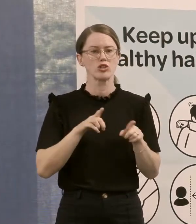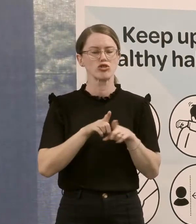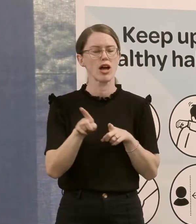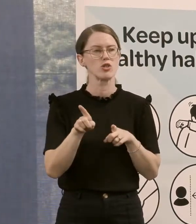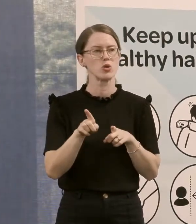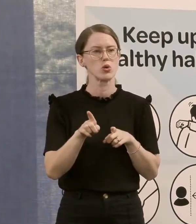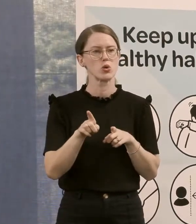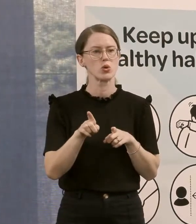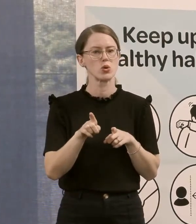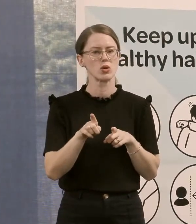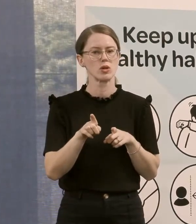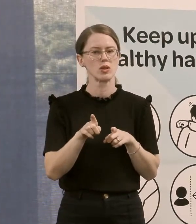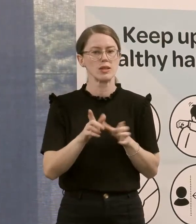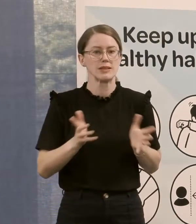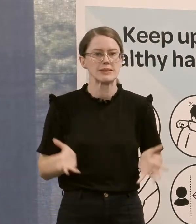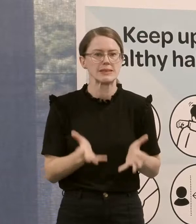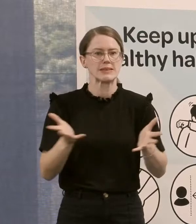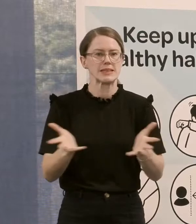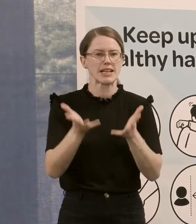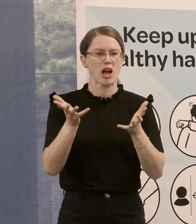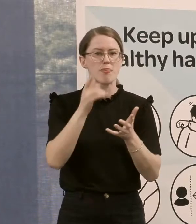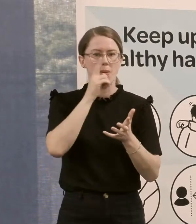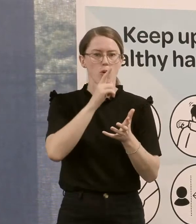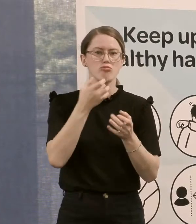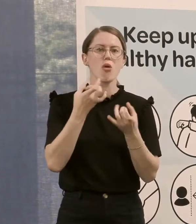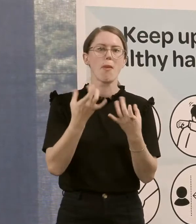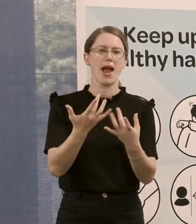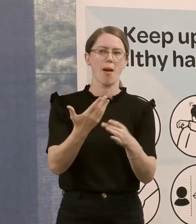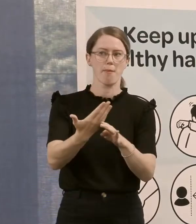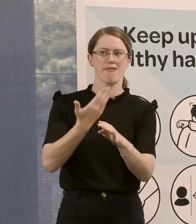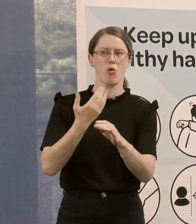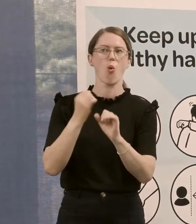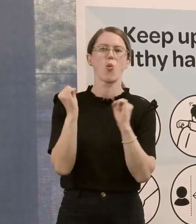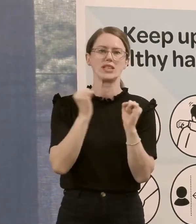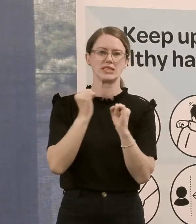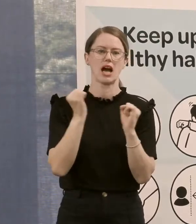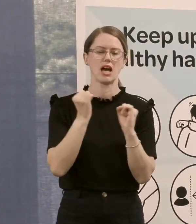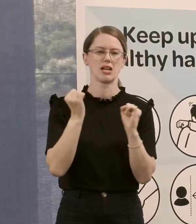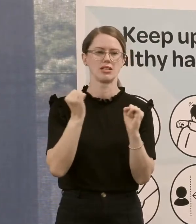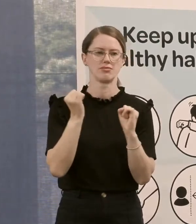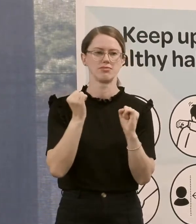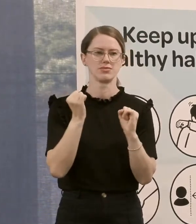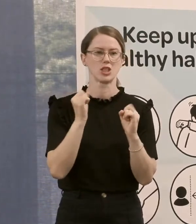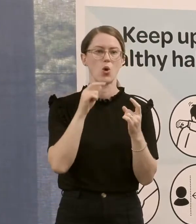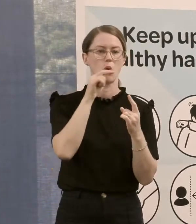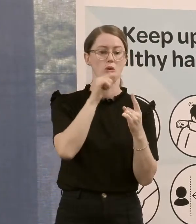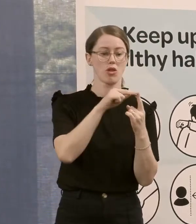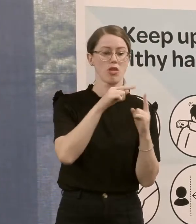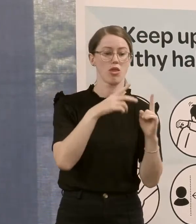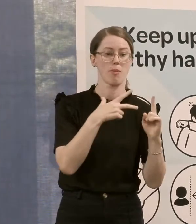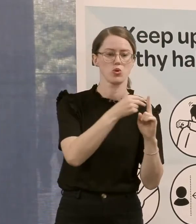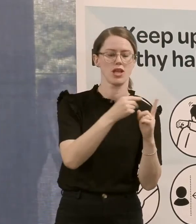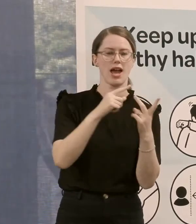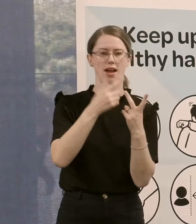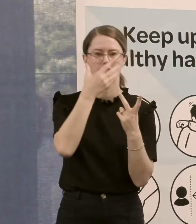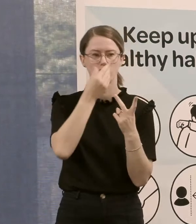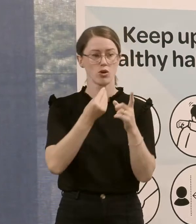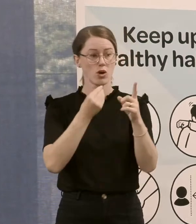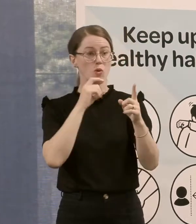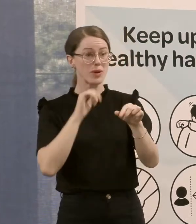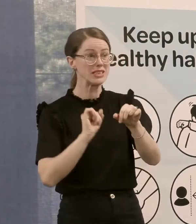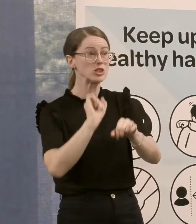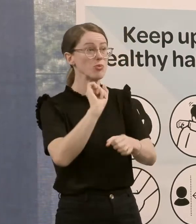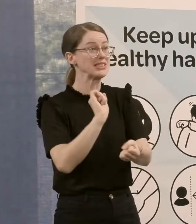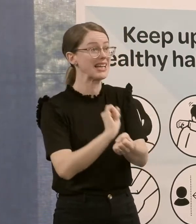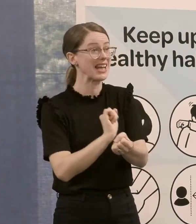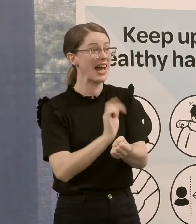really positioning it around getting ready for winter, and includes a range of things, including flu vaccination. Would there be a Super Saturday type